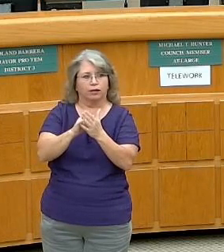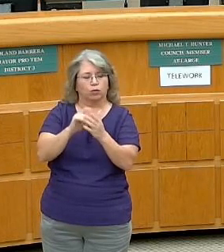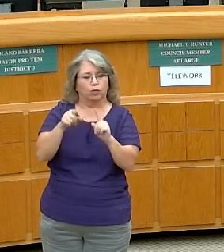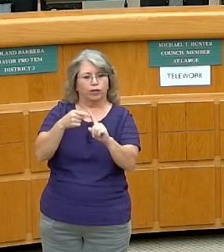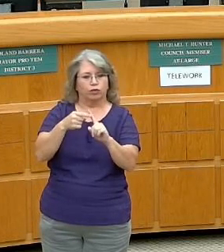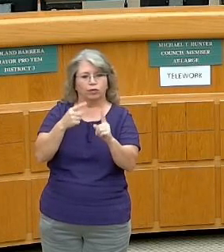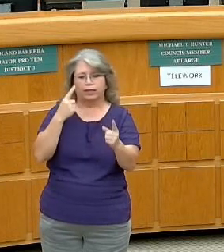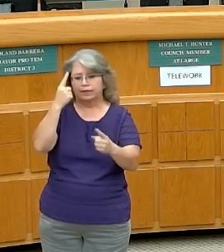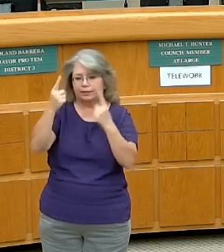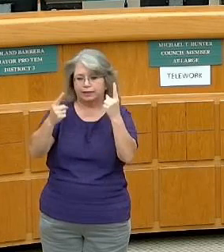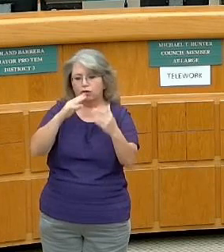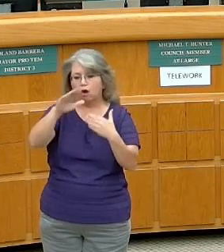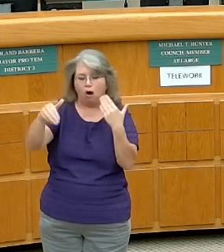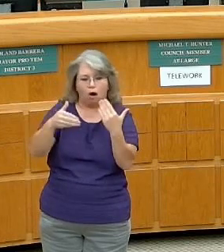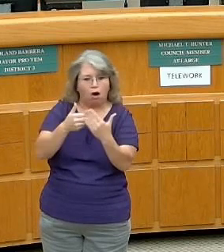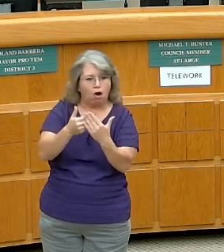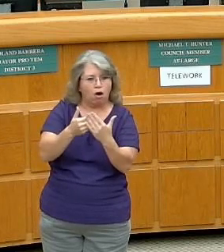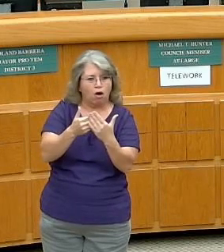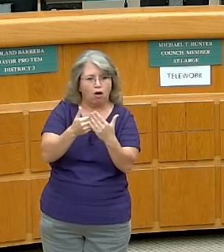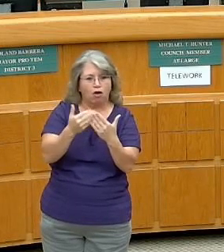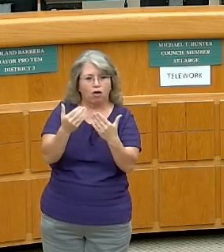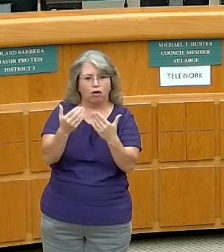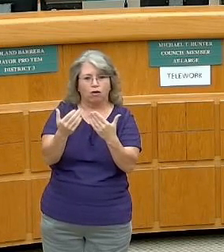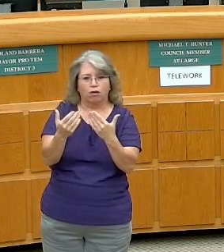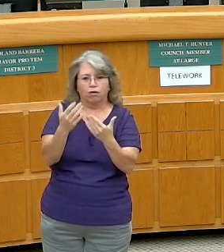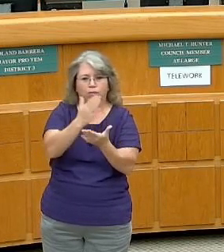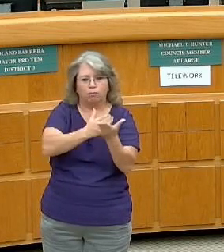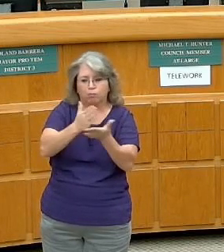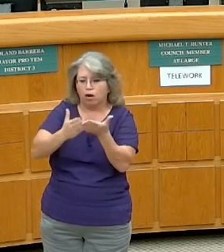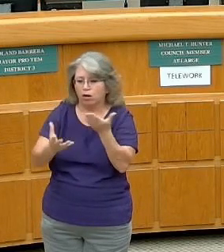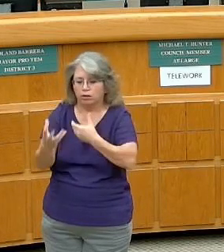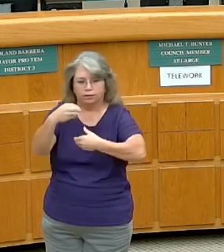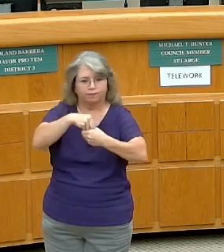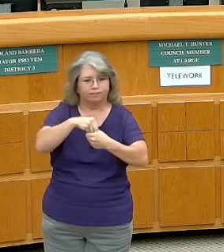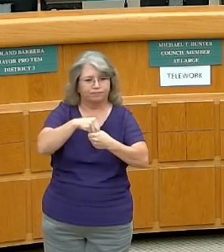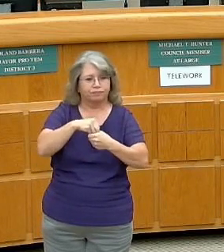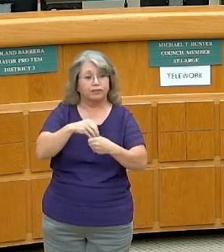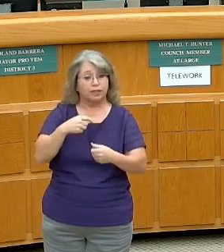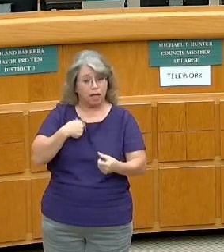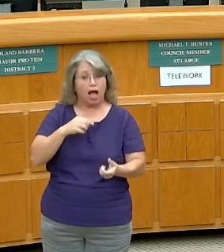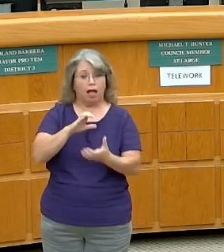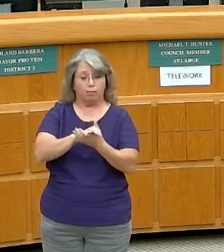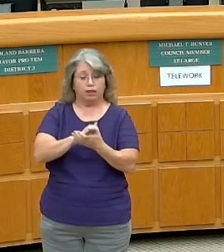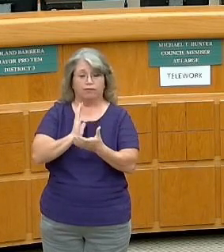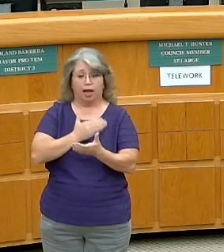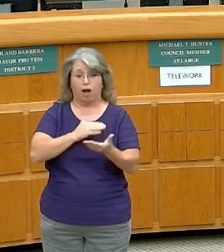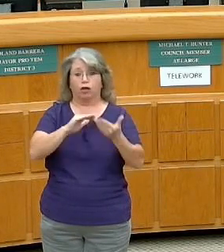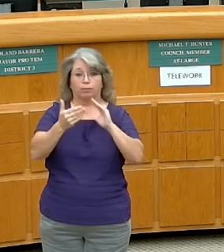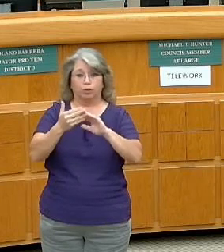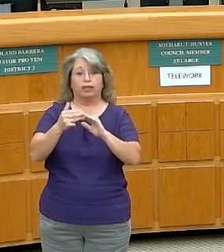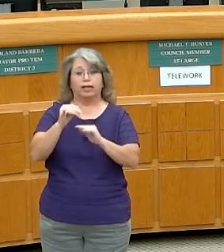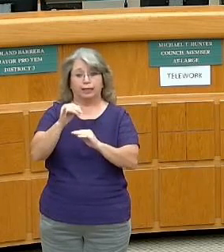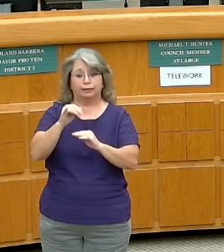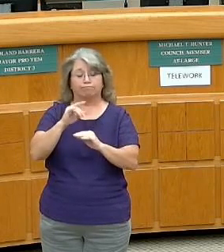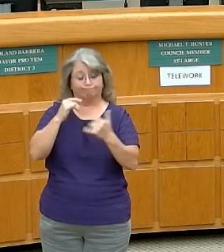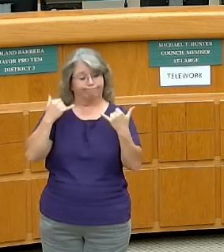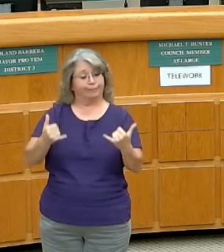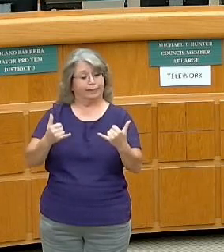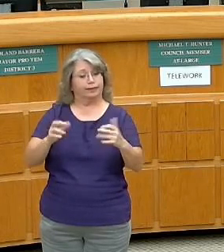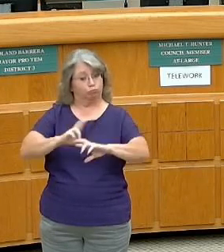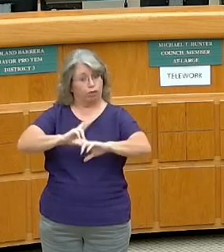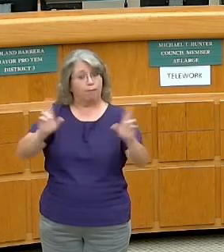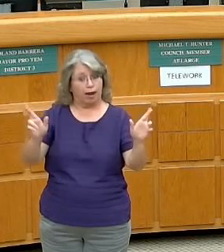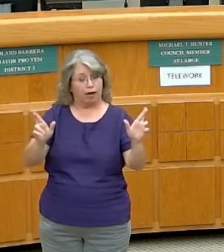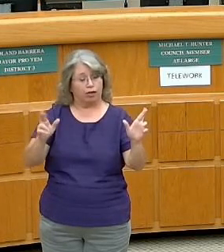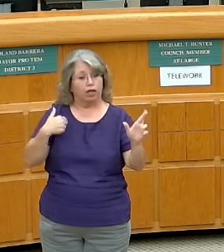And so what I believe is that this community is prepared and we are getting more prepared. I think that's really what you